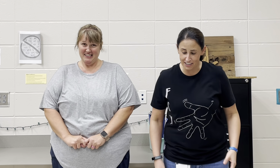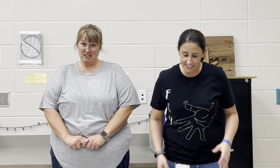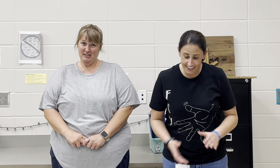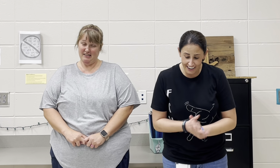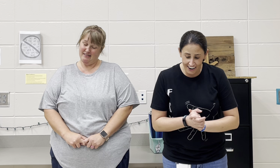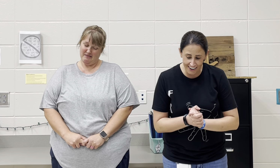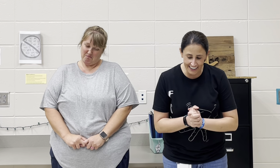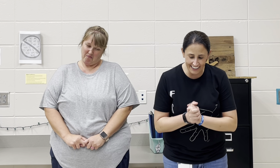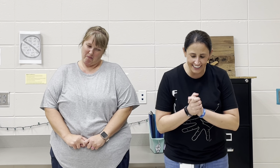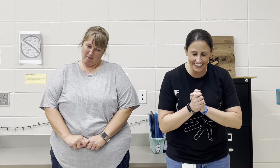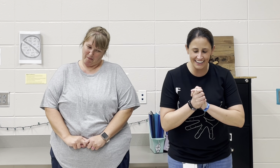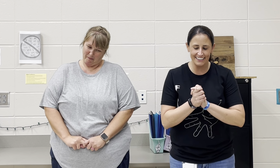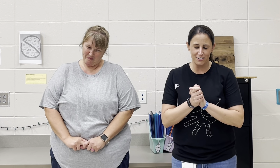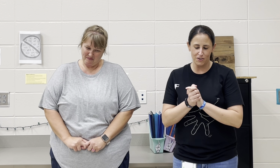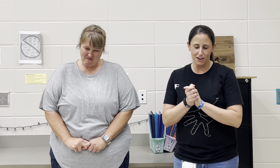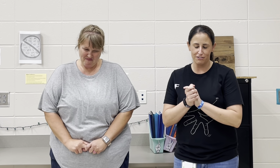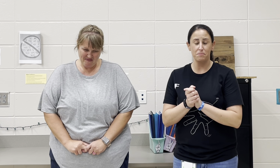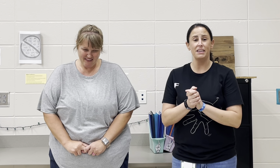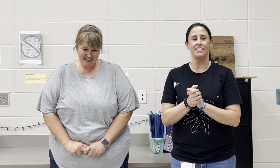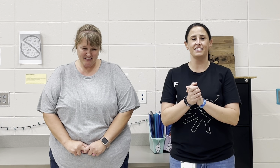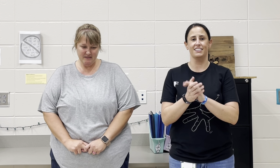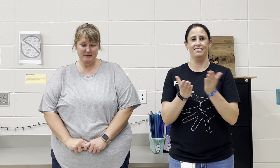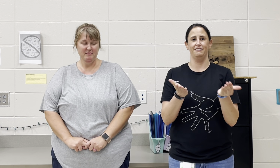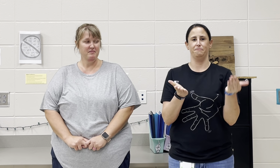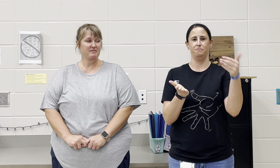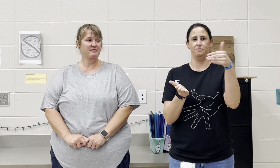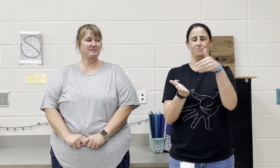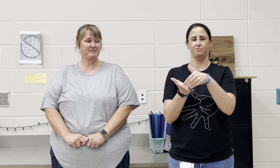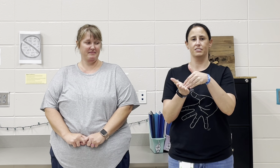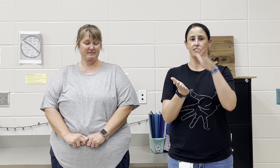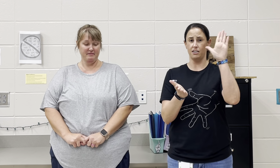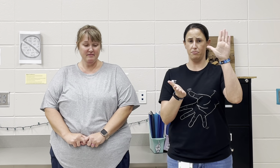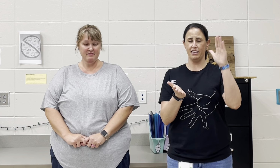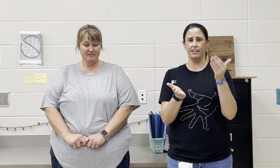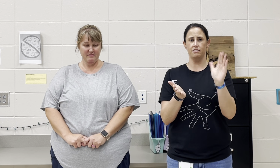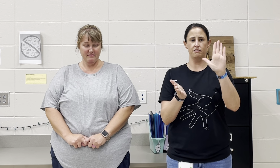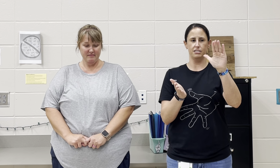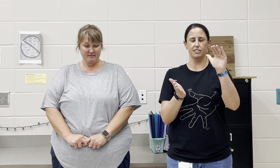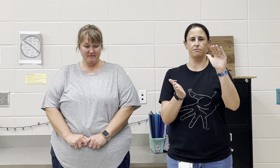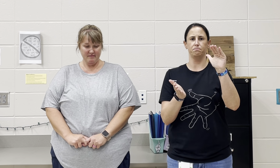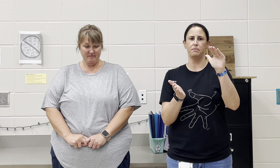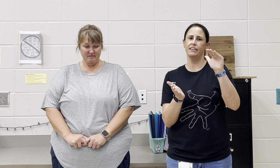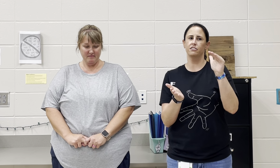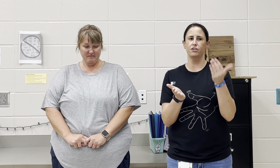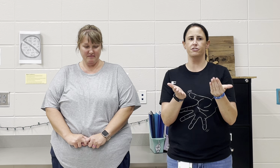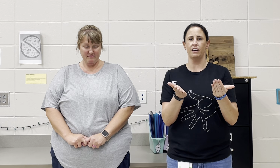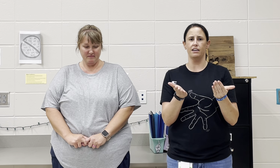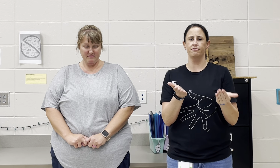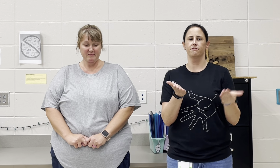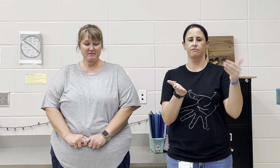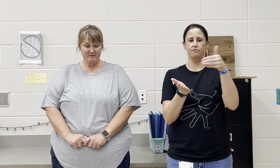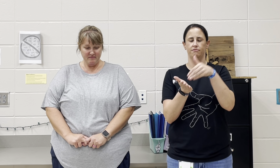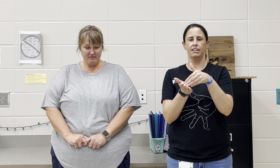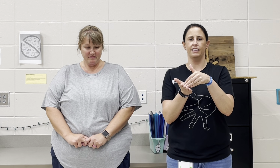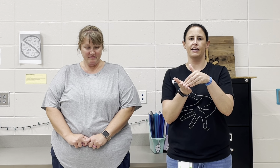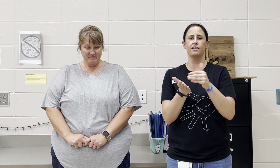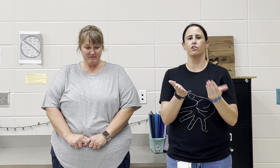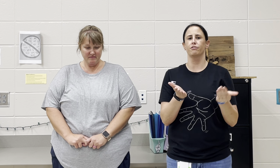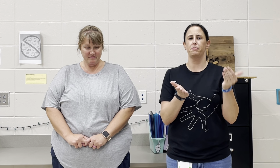Anyways, all right, again or repeat. Dominant hand, it's a bent close 5. Again or